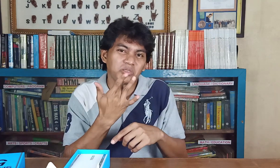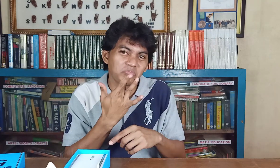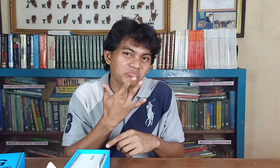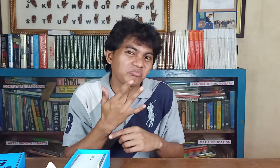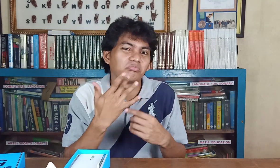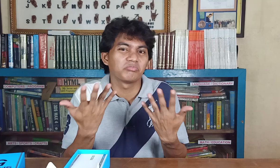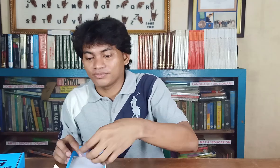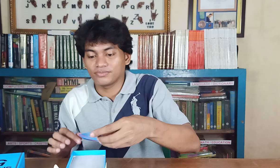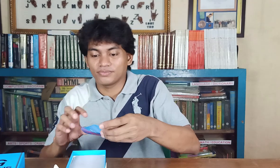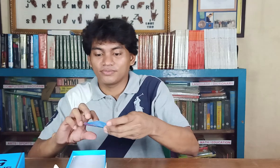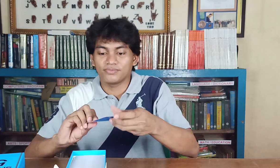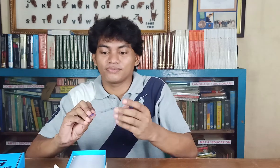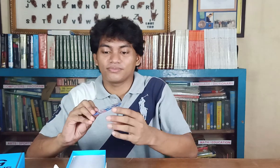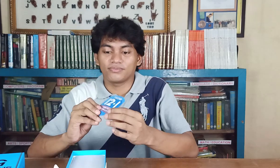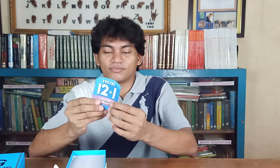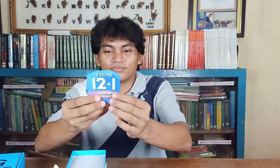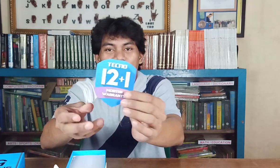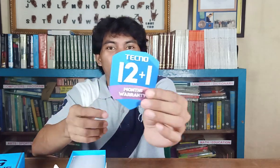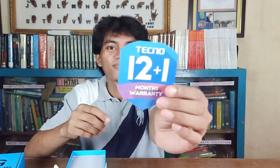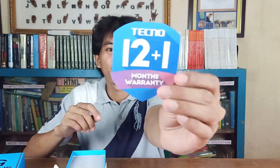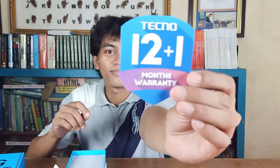We have this.